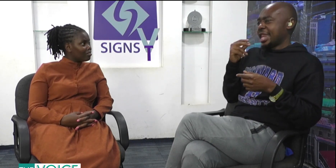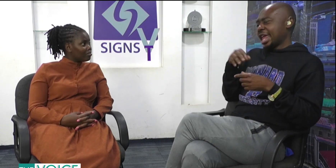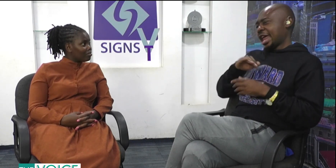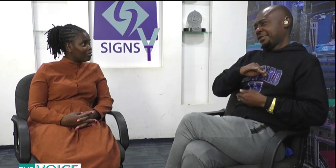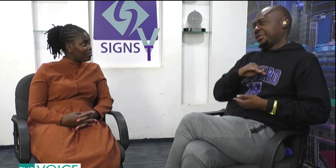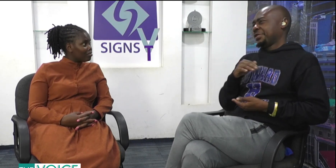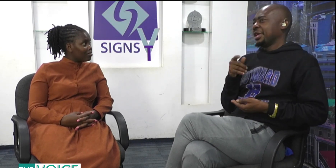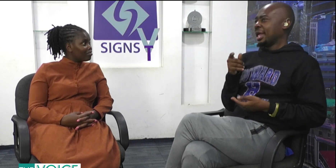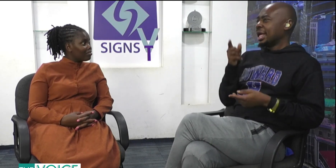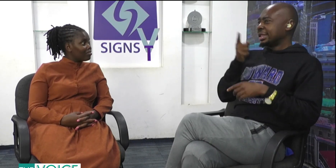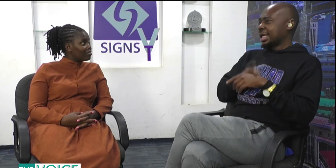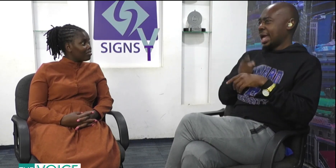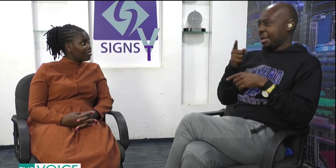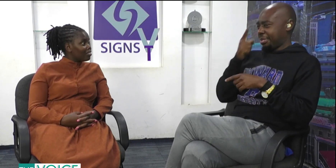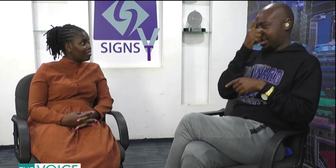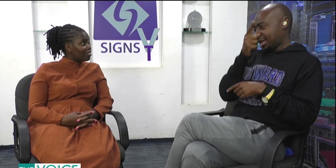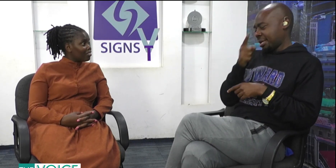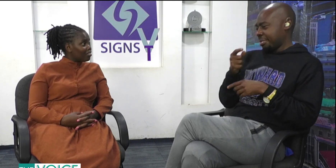my training.